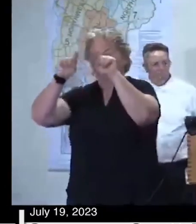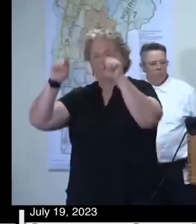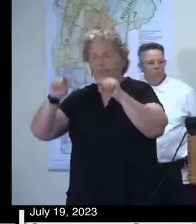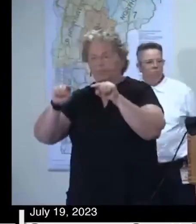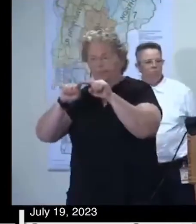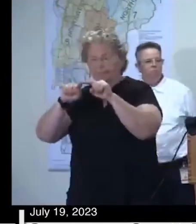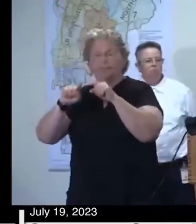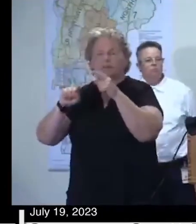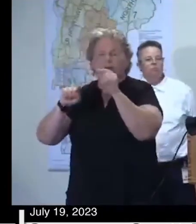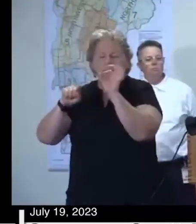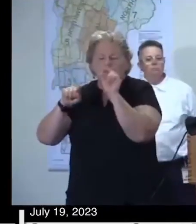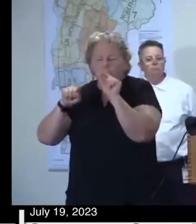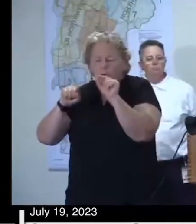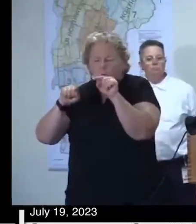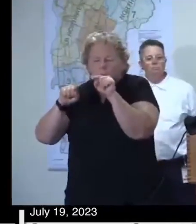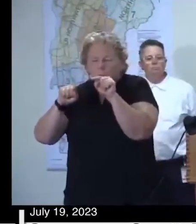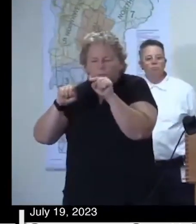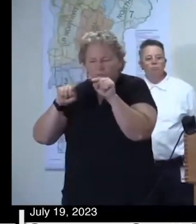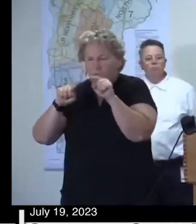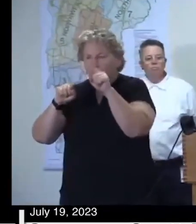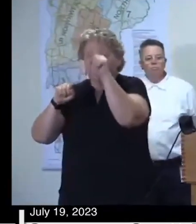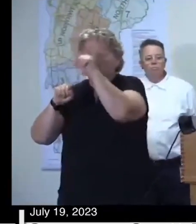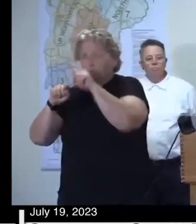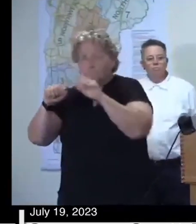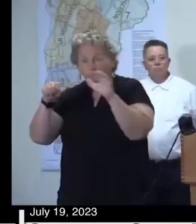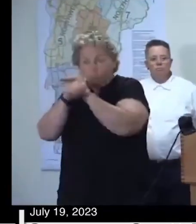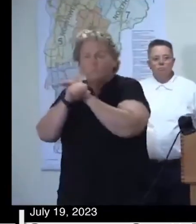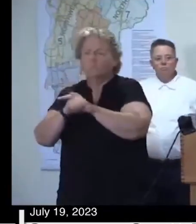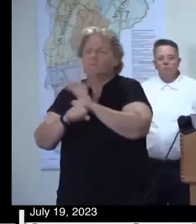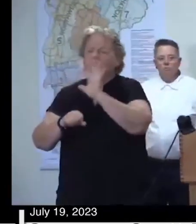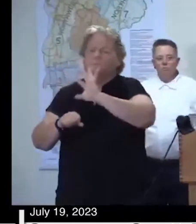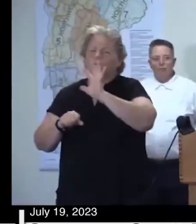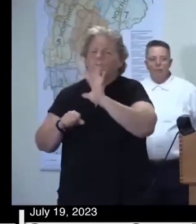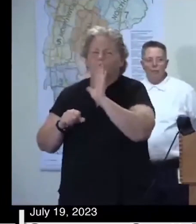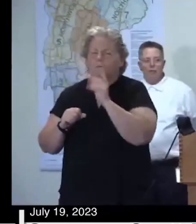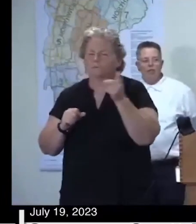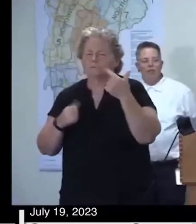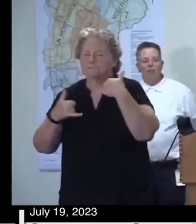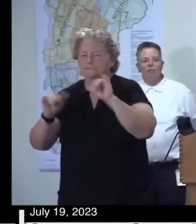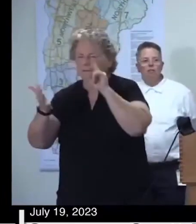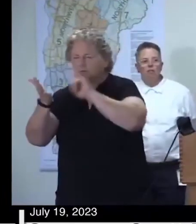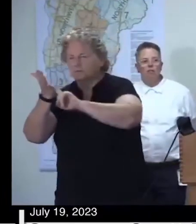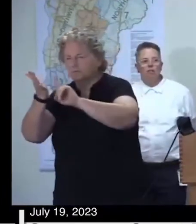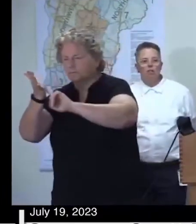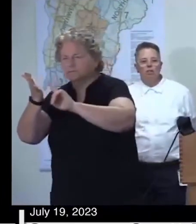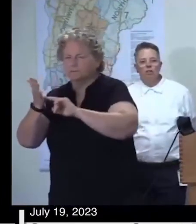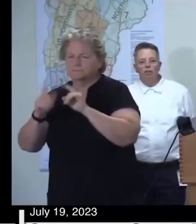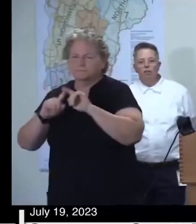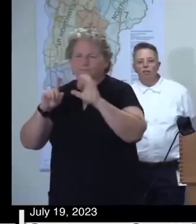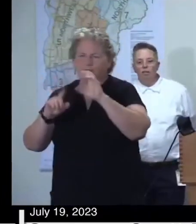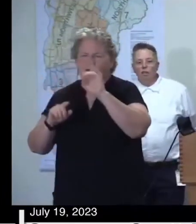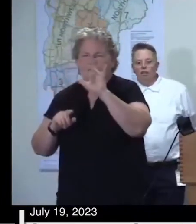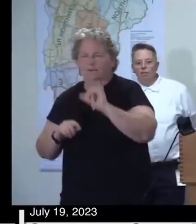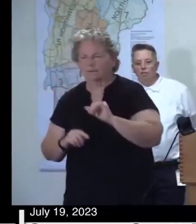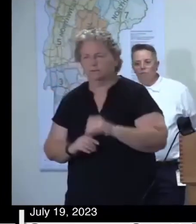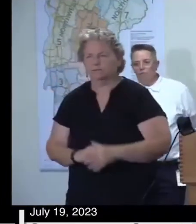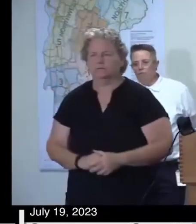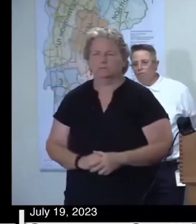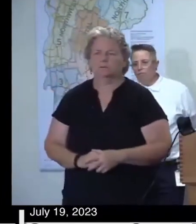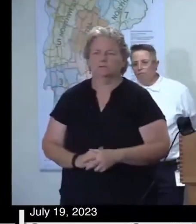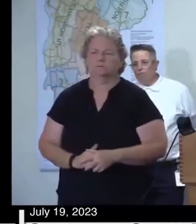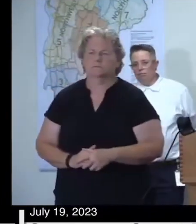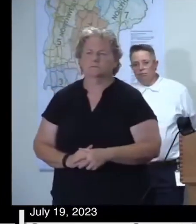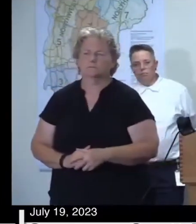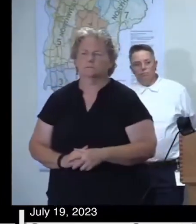that. First of all, the six counties that were declared were done so via imagery, not